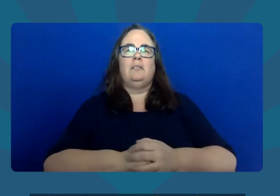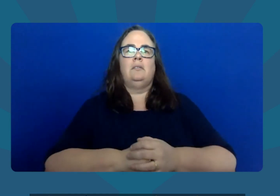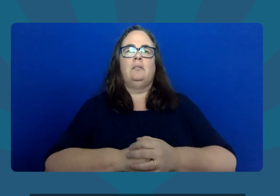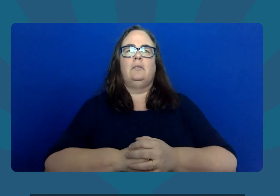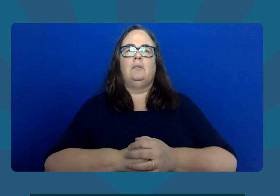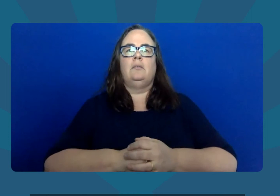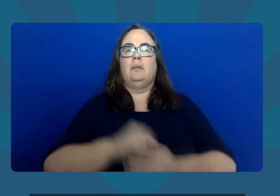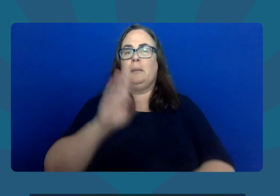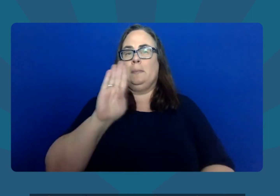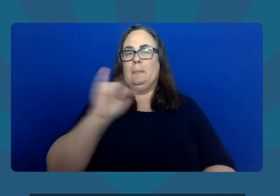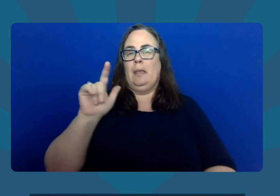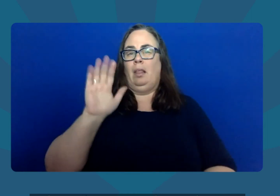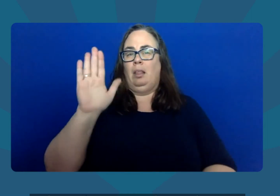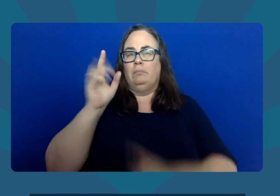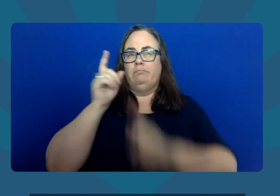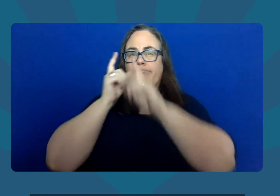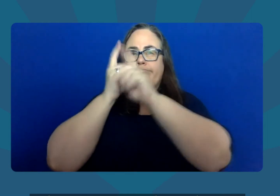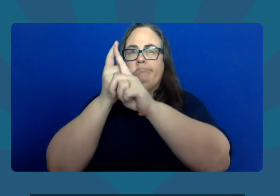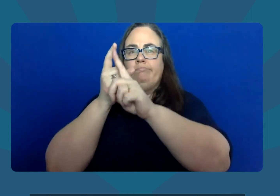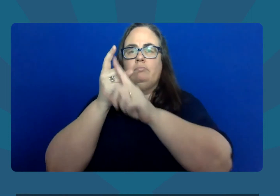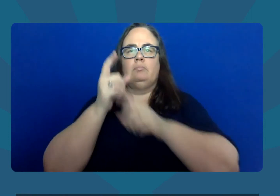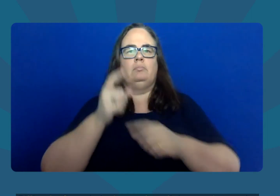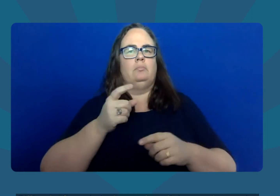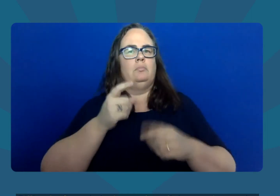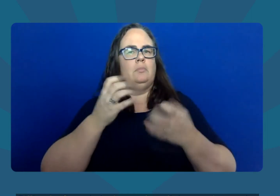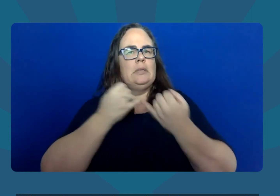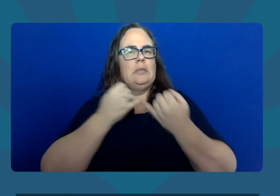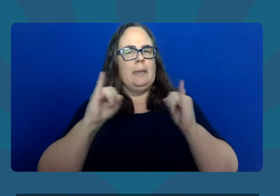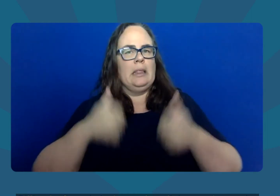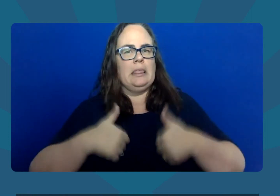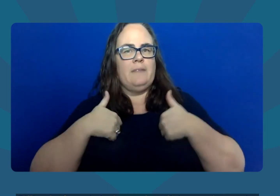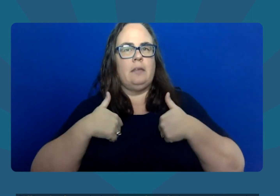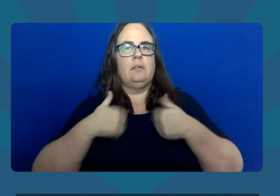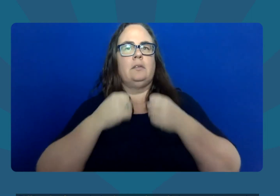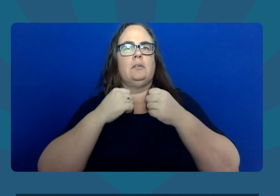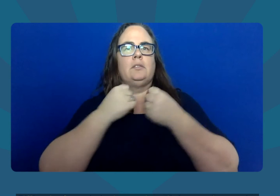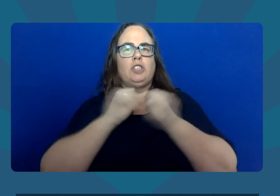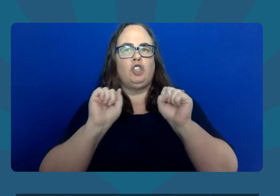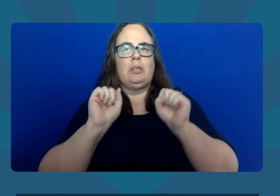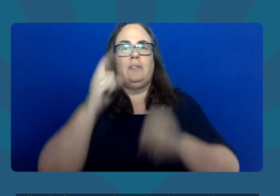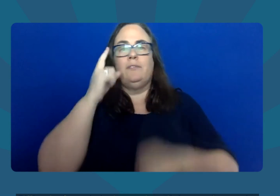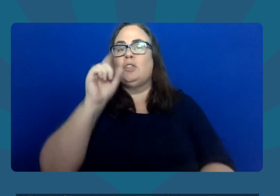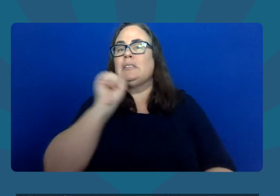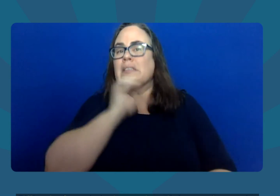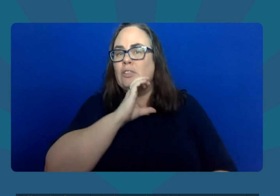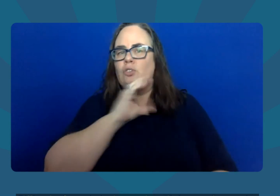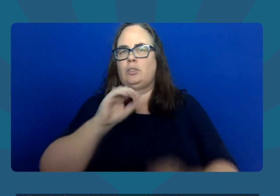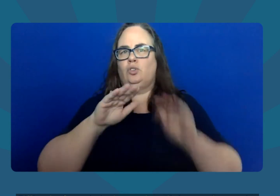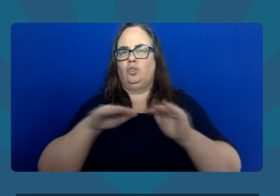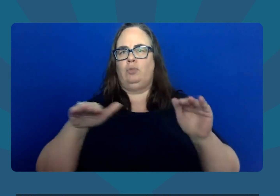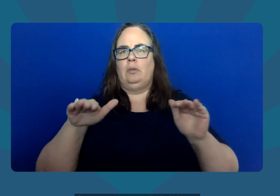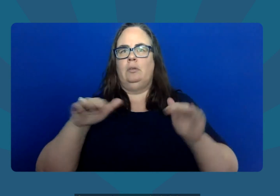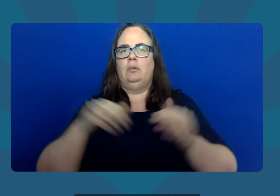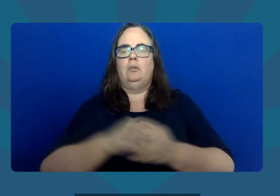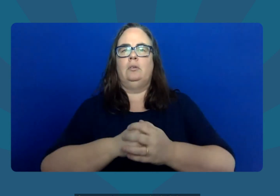sometimes even end up on the street. Bill's platform is independent living and